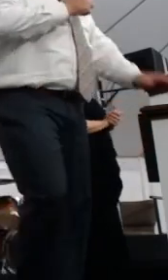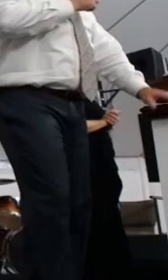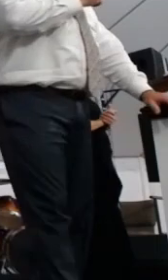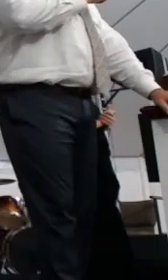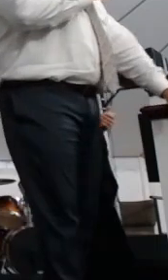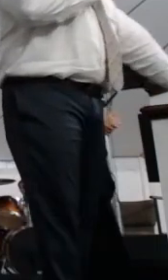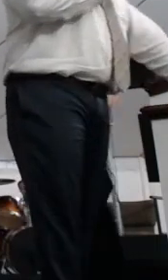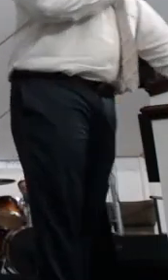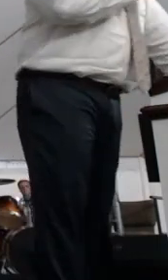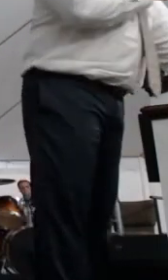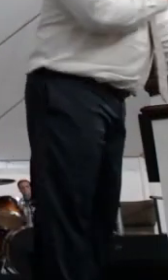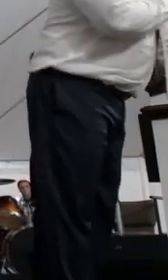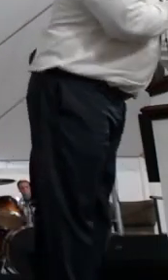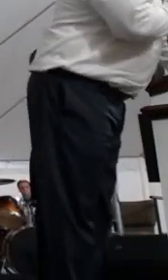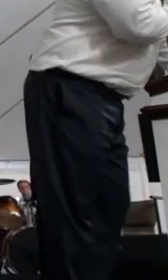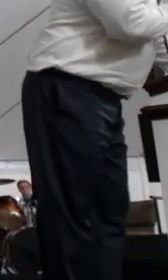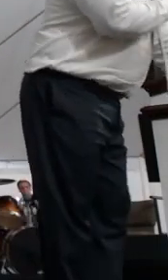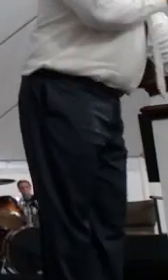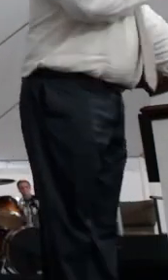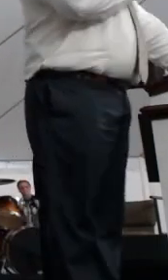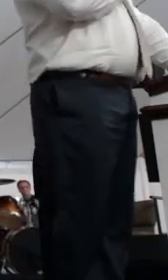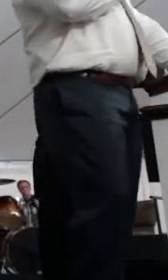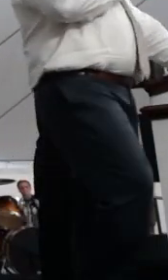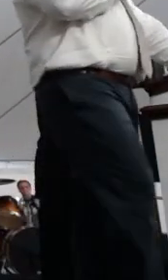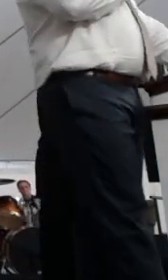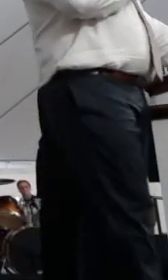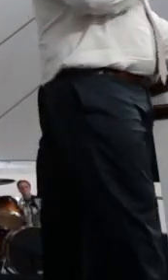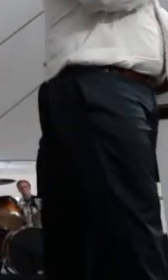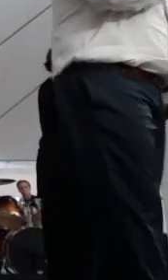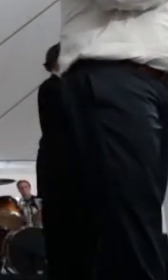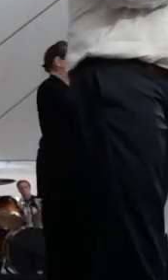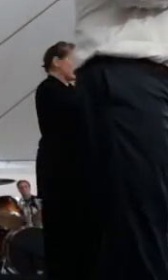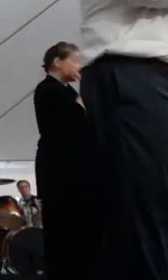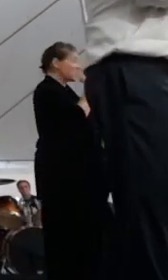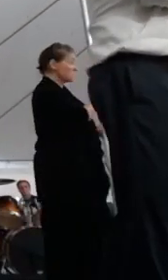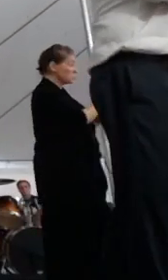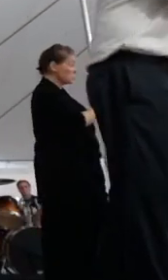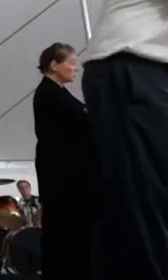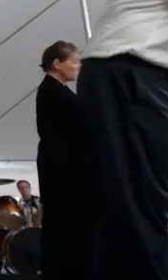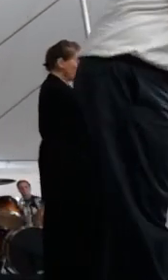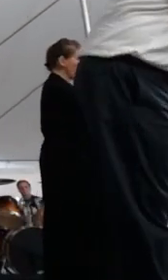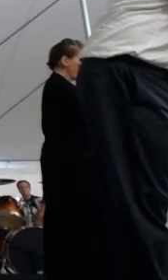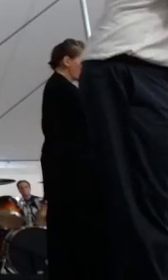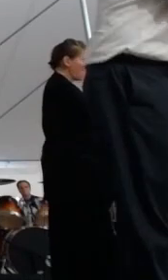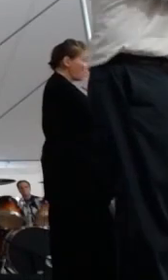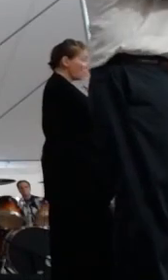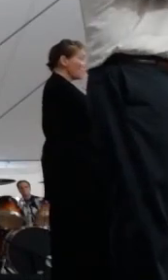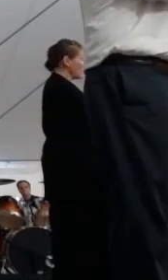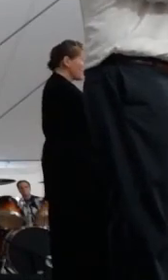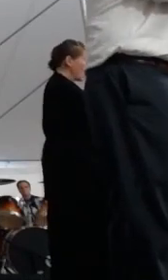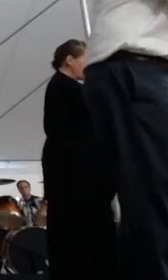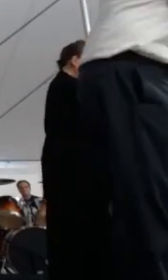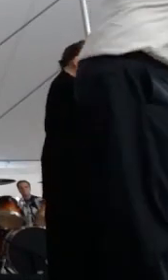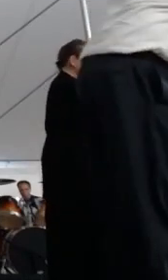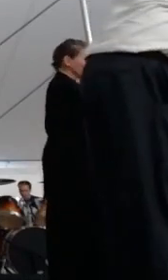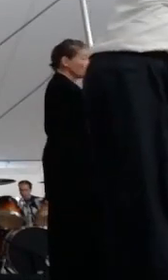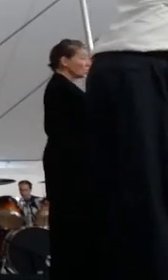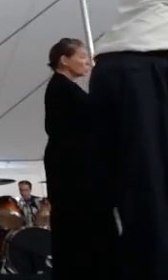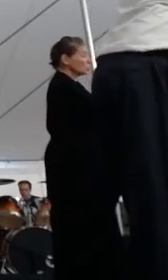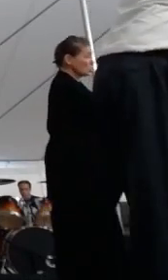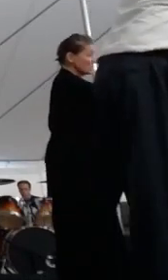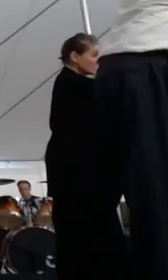Amen. I like what the elder said when I was younger. He said, if you get too old to learn, you're too dumb to